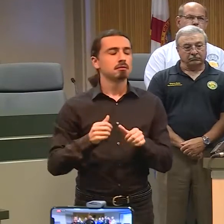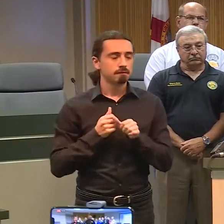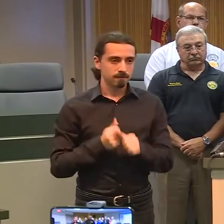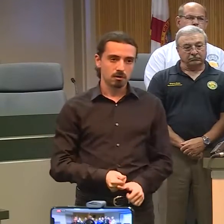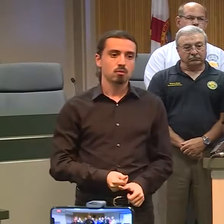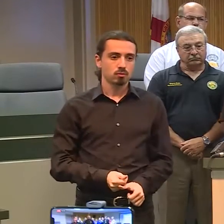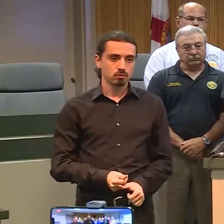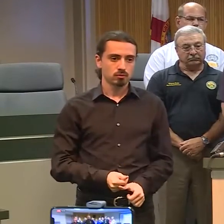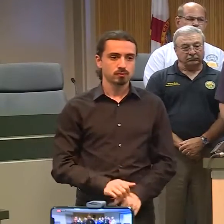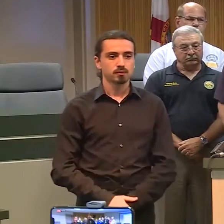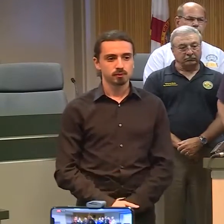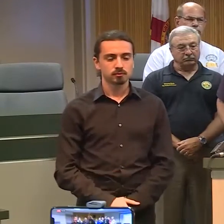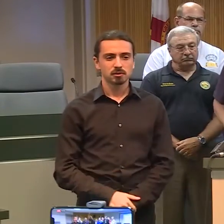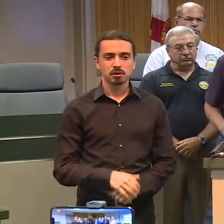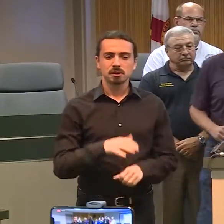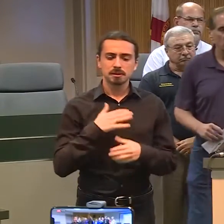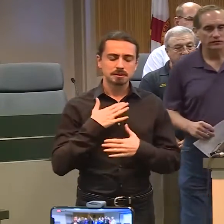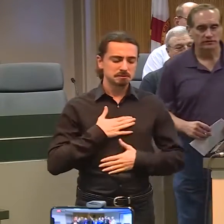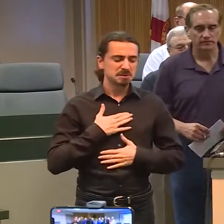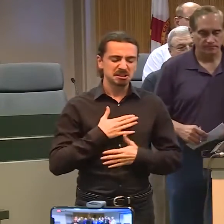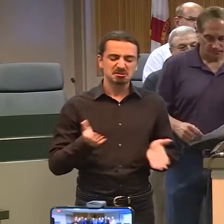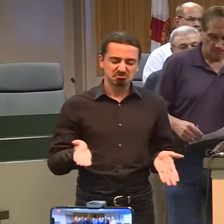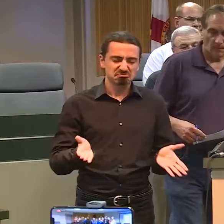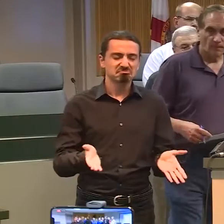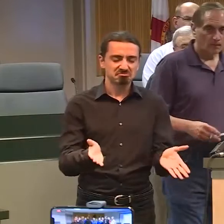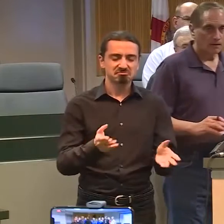time frame. Thank you.